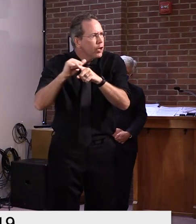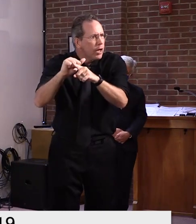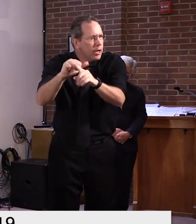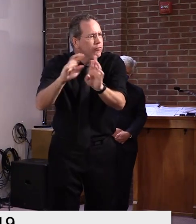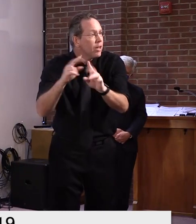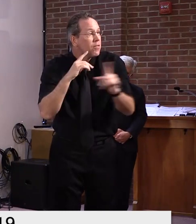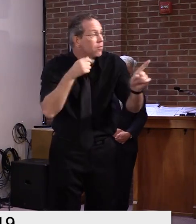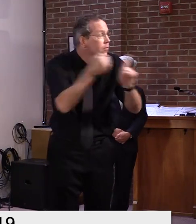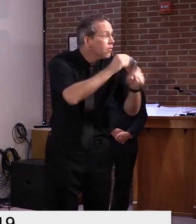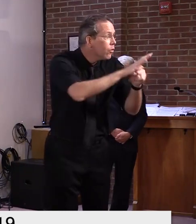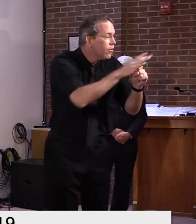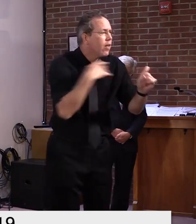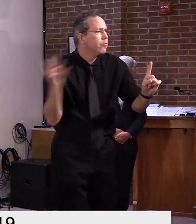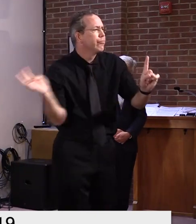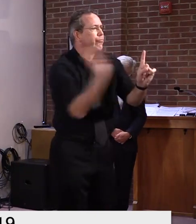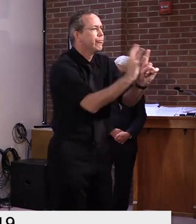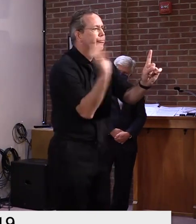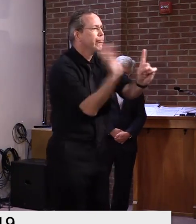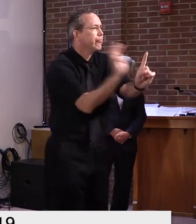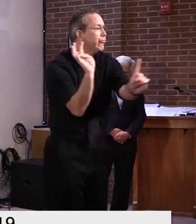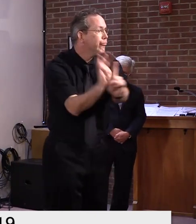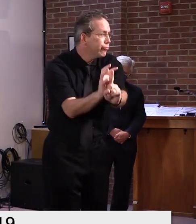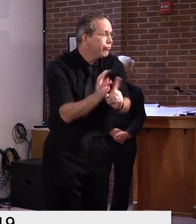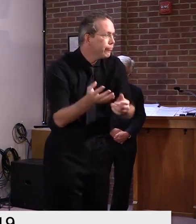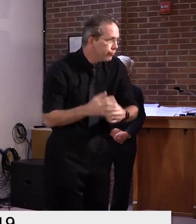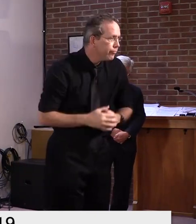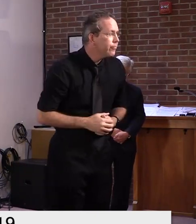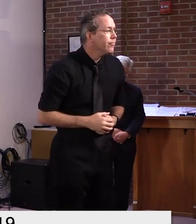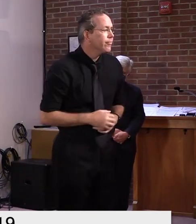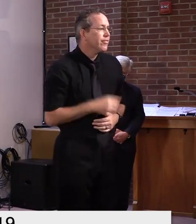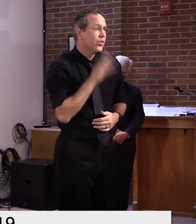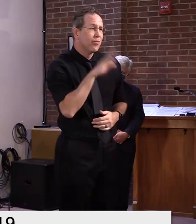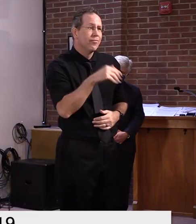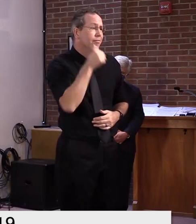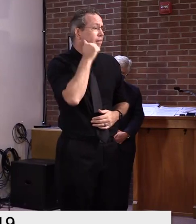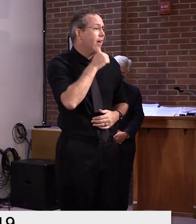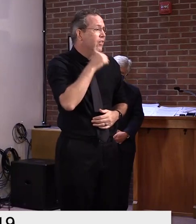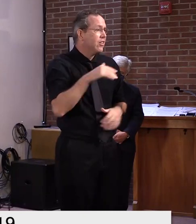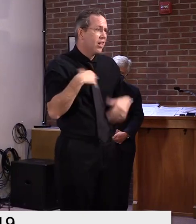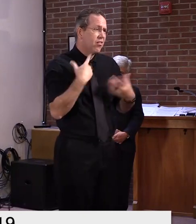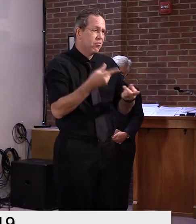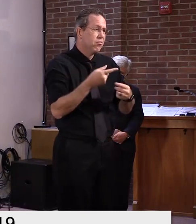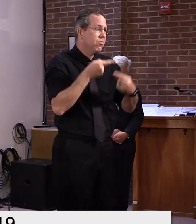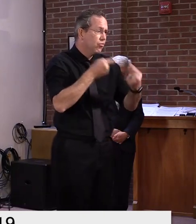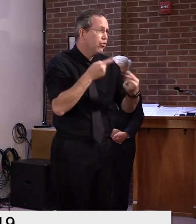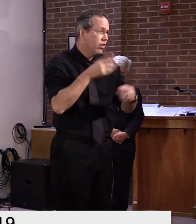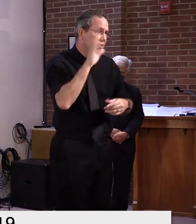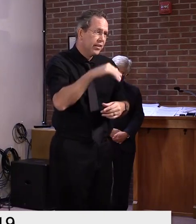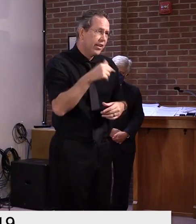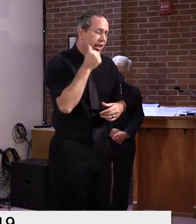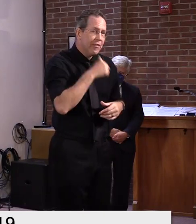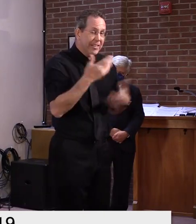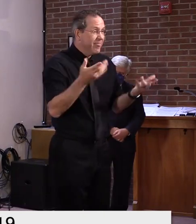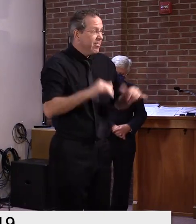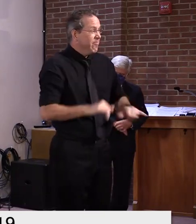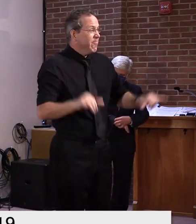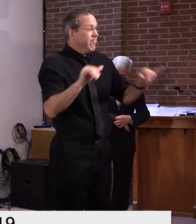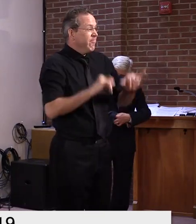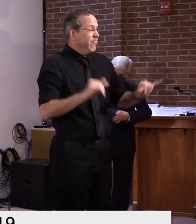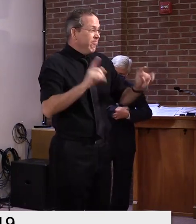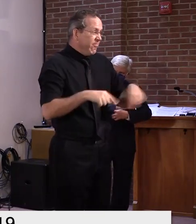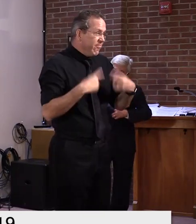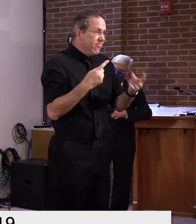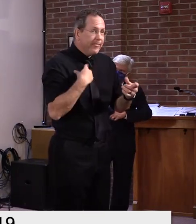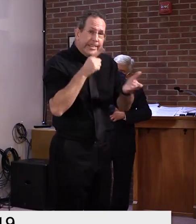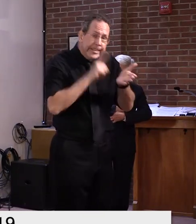respect. But again, this is a daily struggle. We watch this every single day to be sure